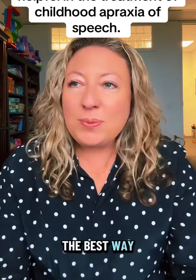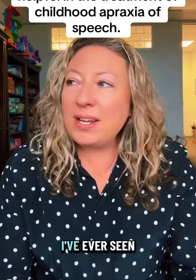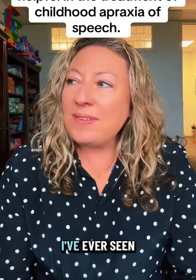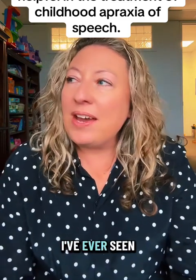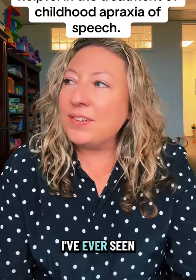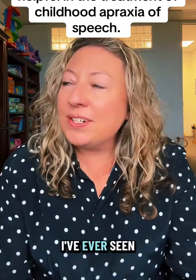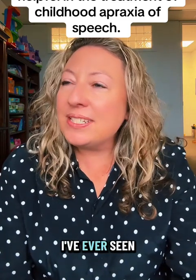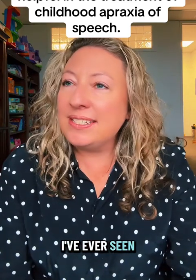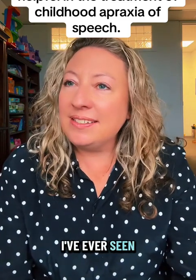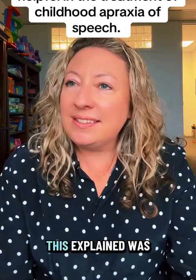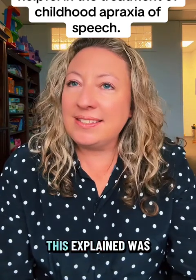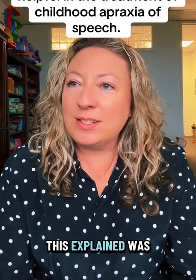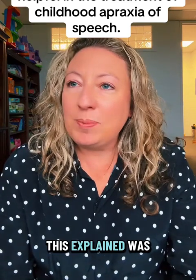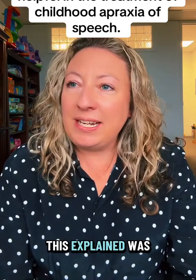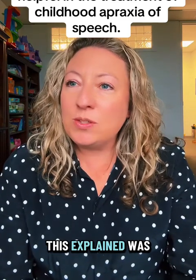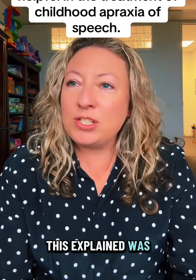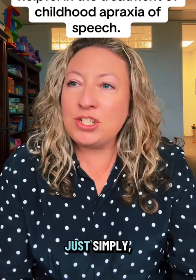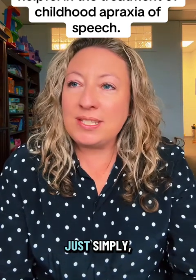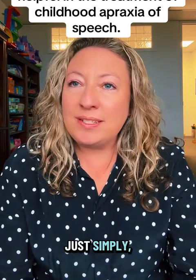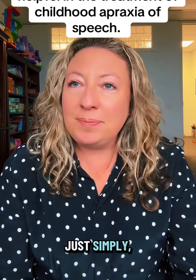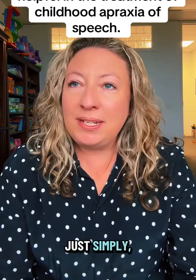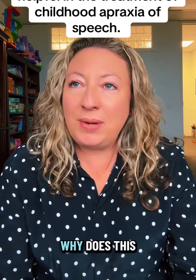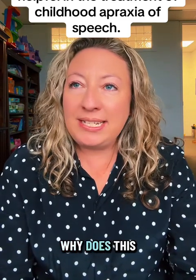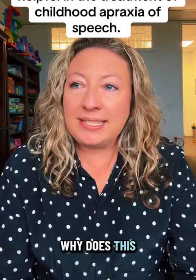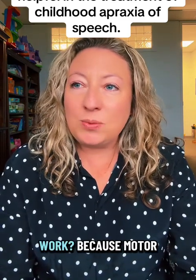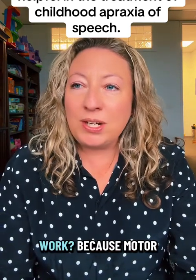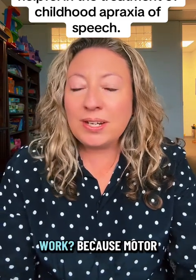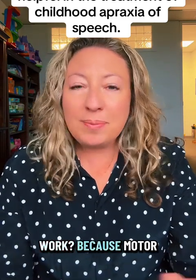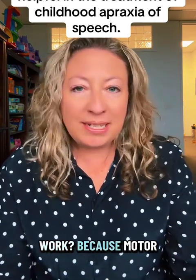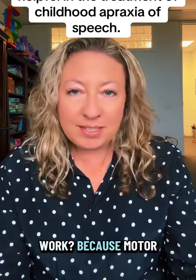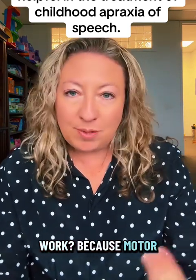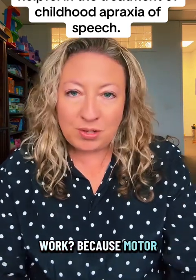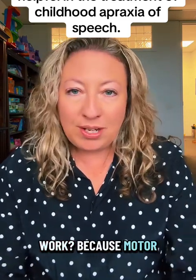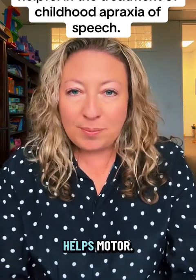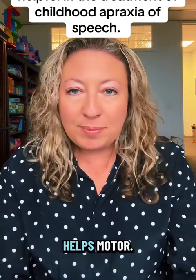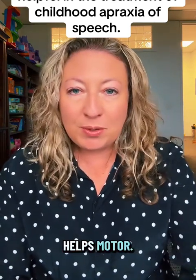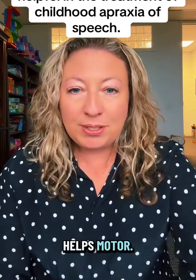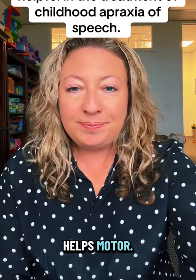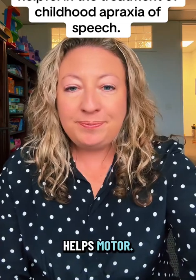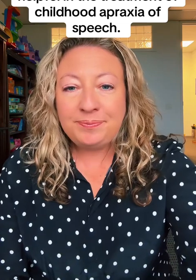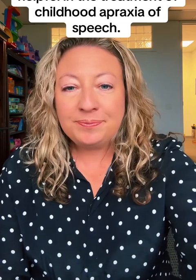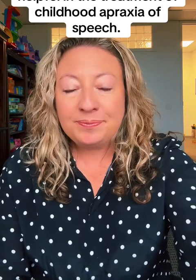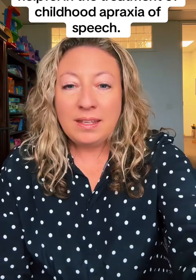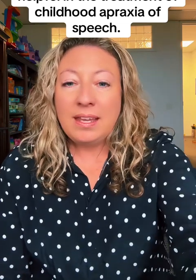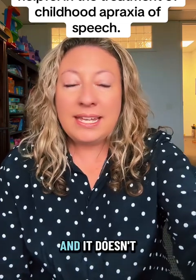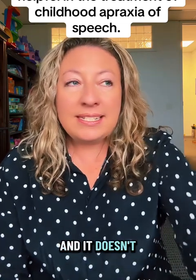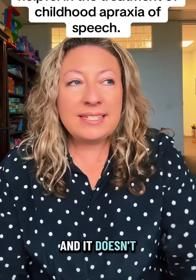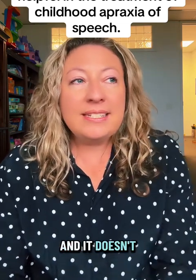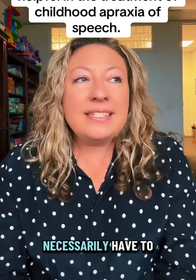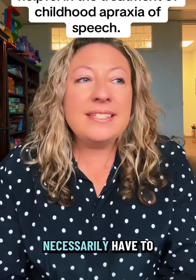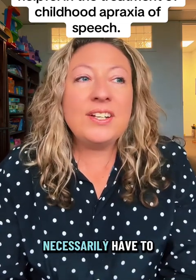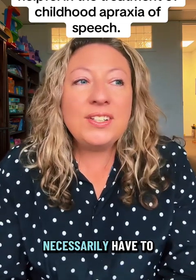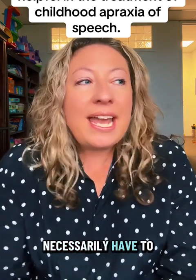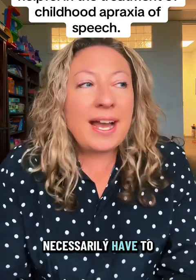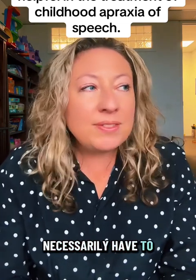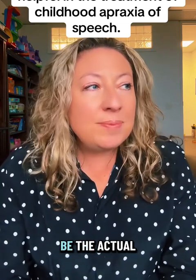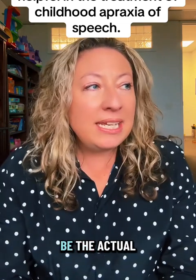I've ever seen this explained was just simply, why does this work? Because motor helps motor. And it doesn't necessarily have to be the